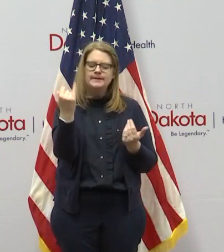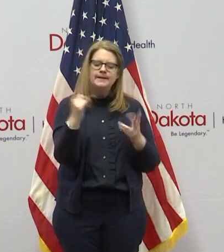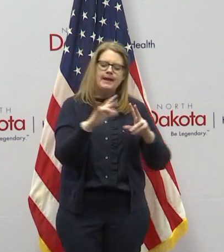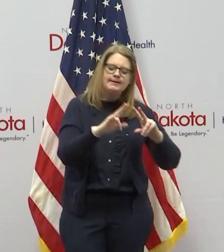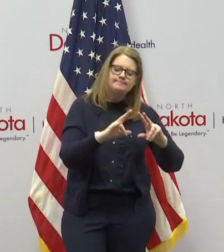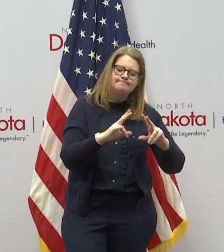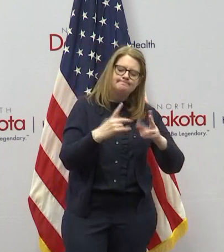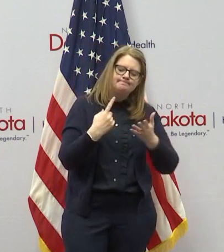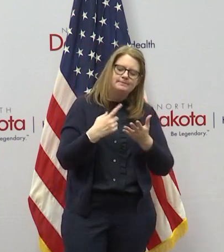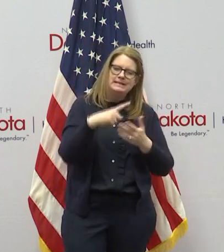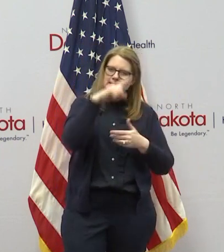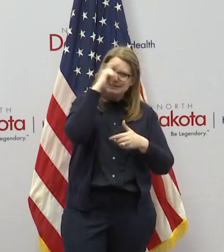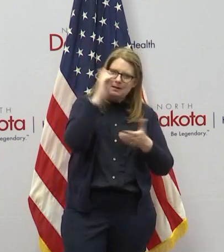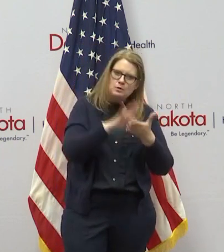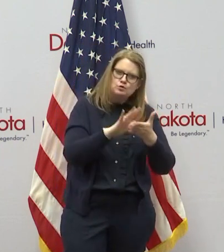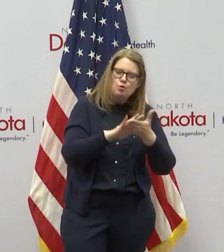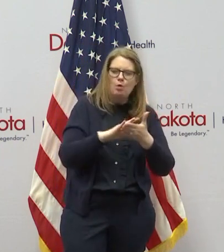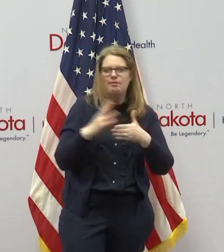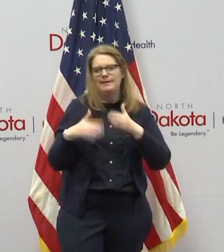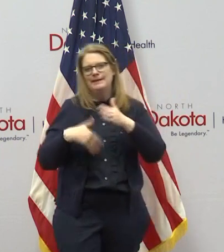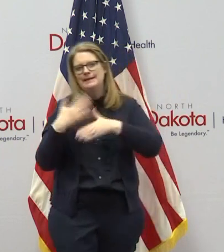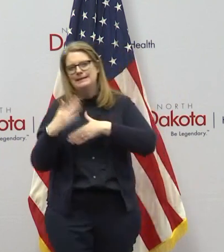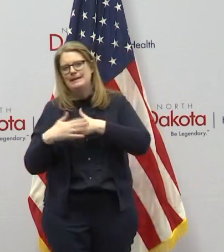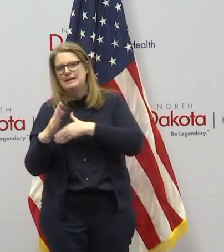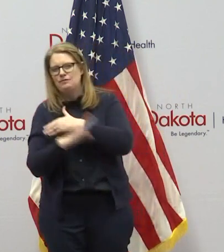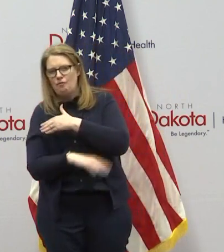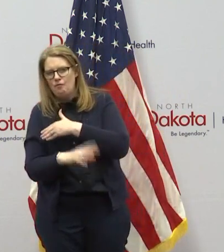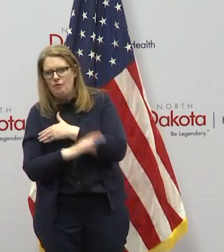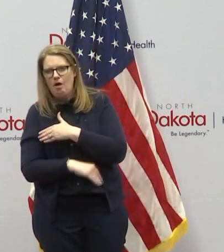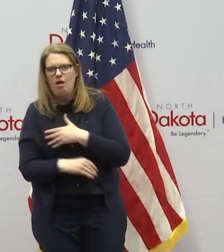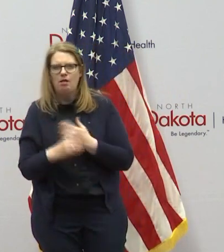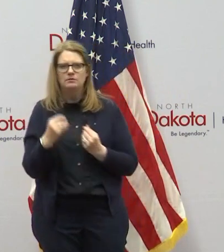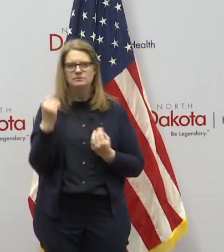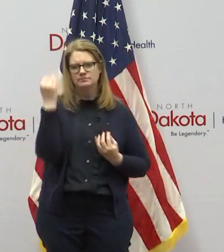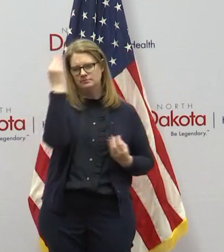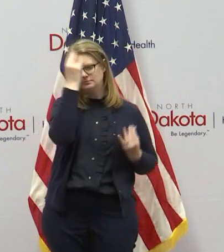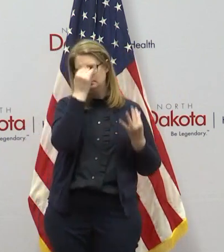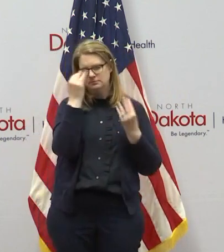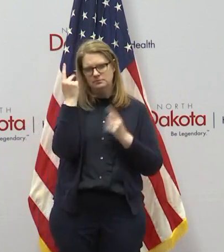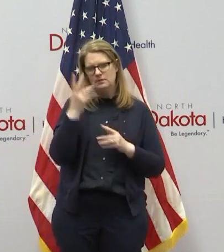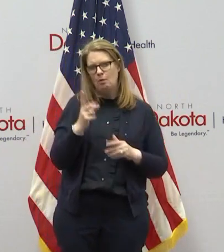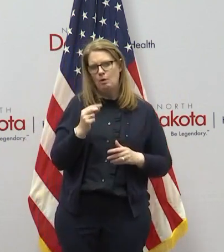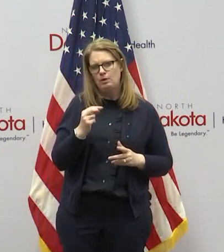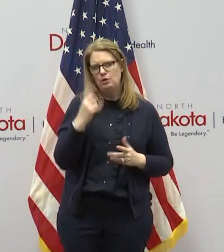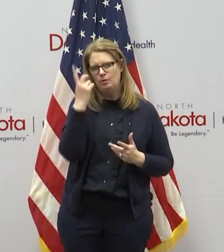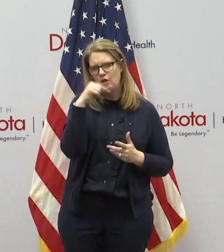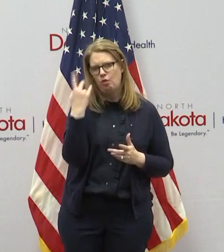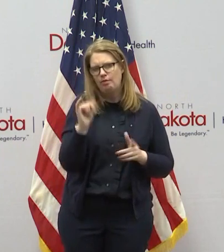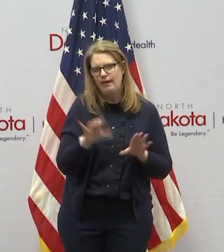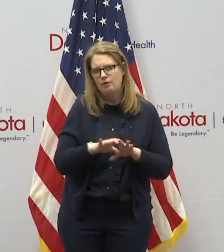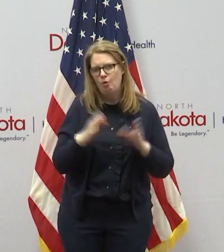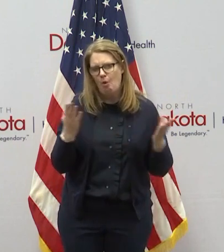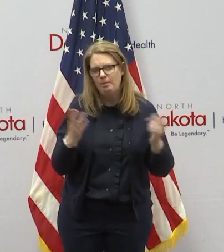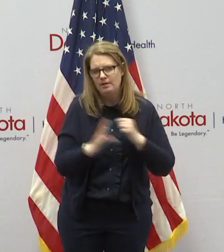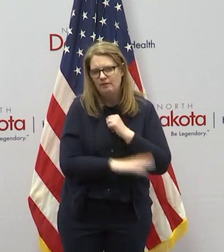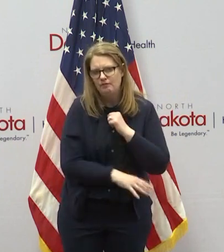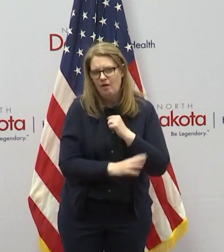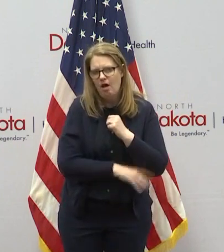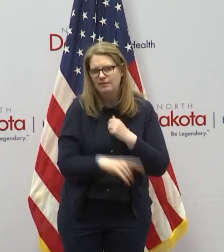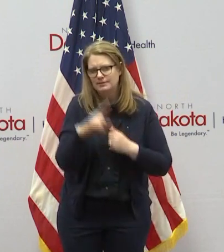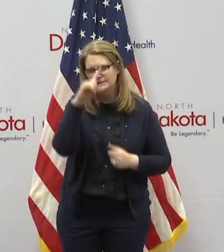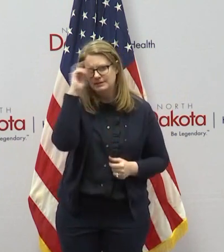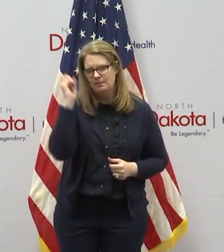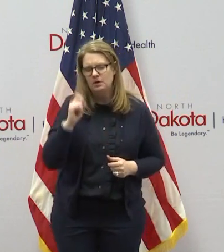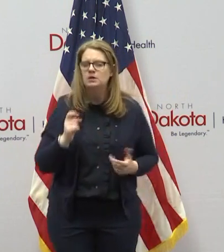and whether that's summer school next fall. We got to start thinking about what a new standard operating procedures look like. So there was a lot of effort put